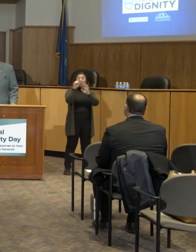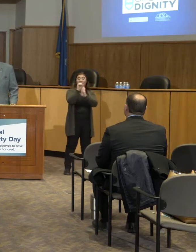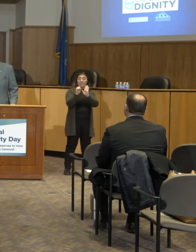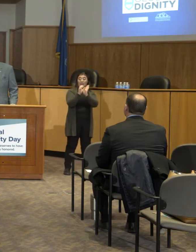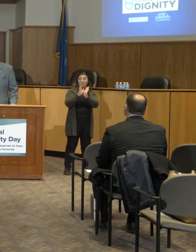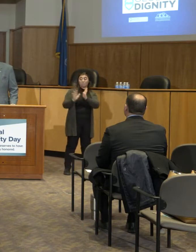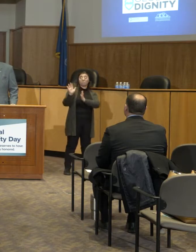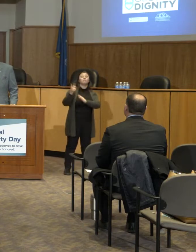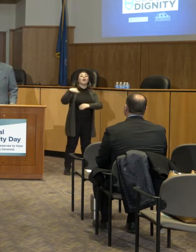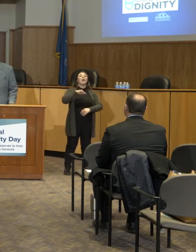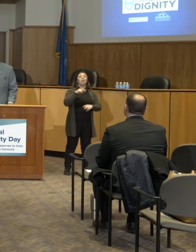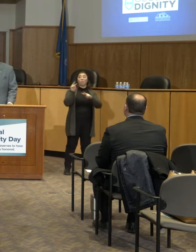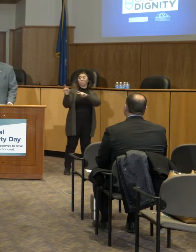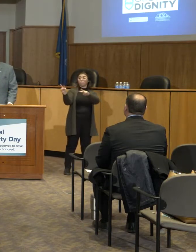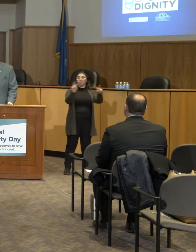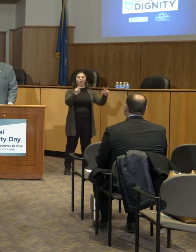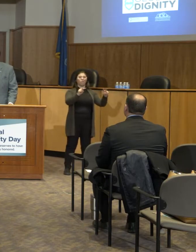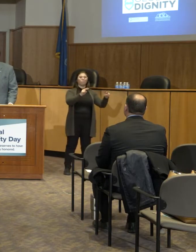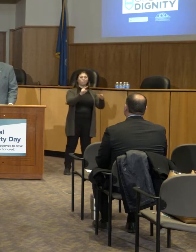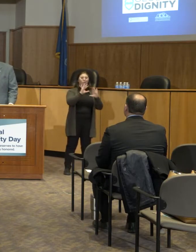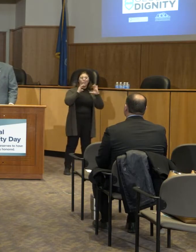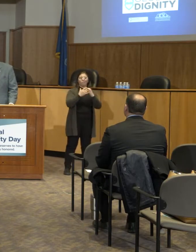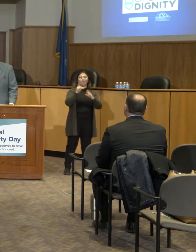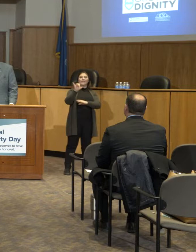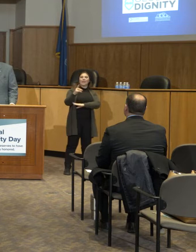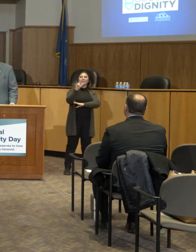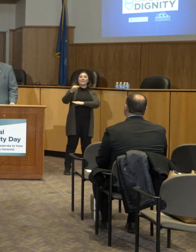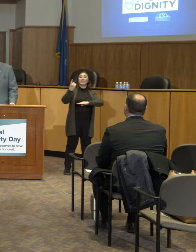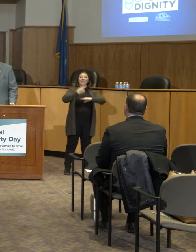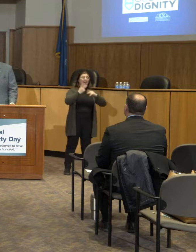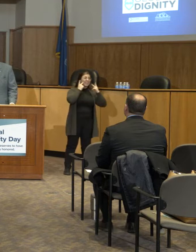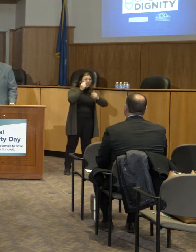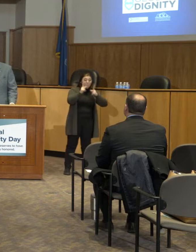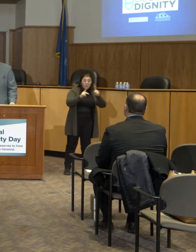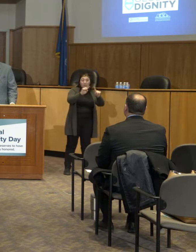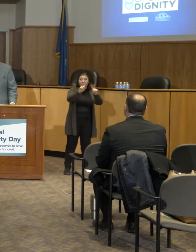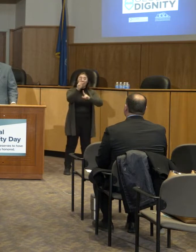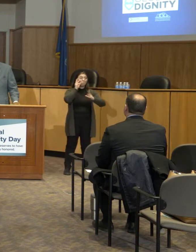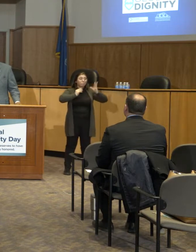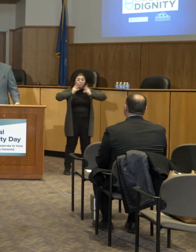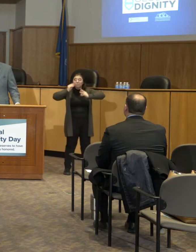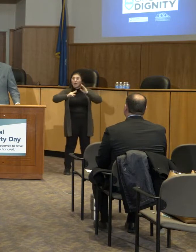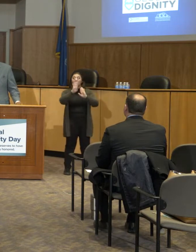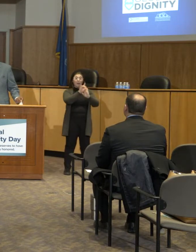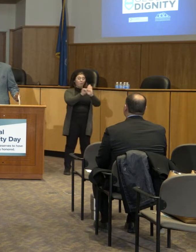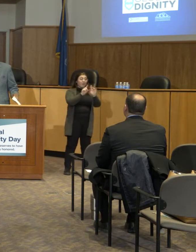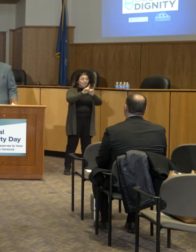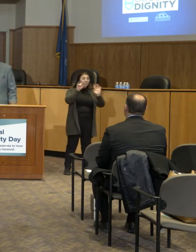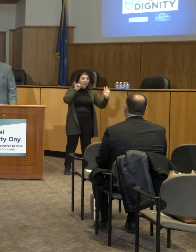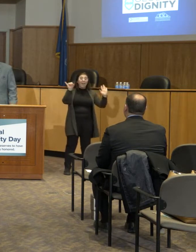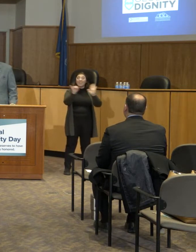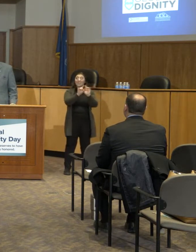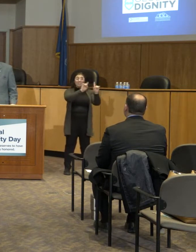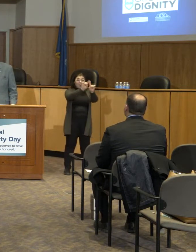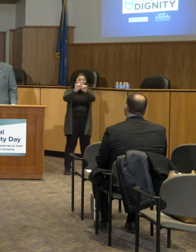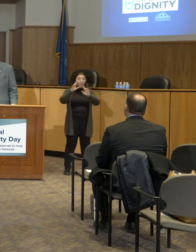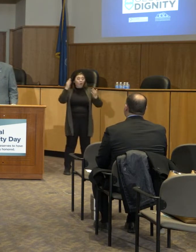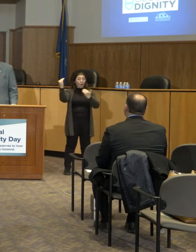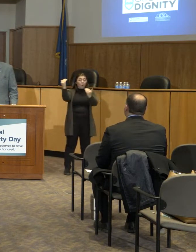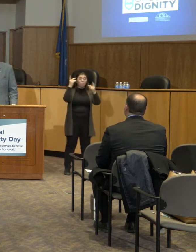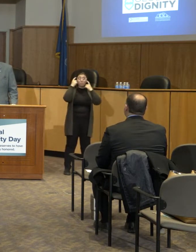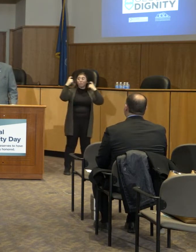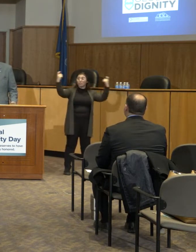room today on Global Dignity Day, I see individuals with different experiences and backgrounds, different identities, different hopes and